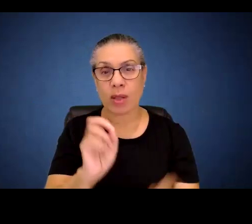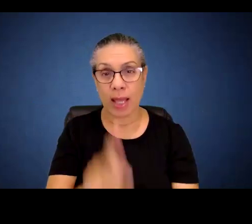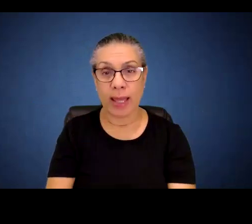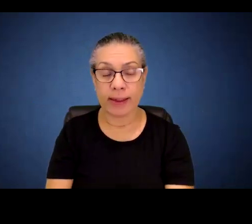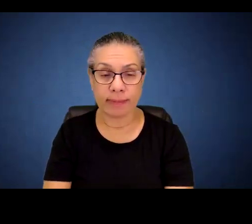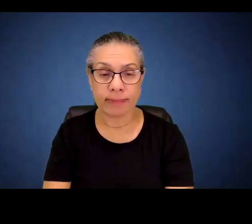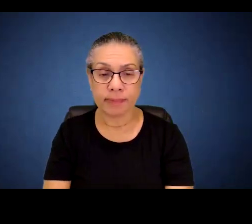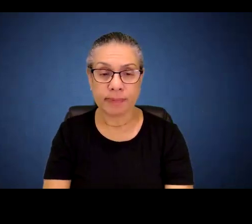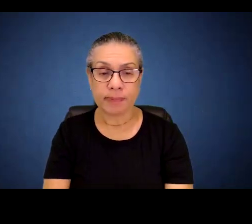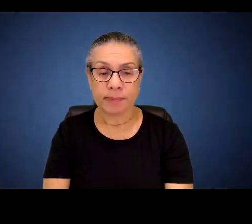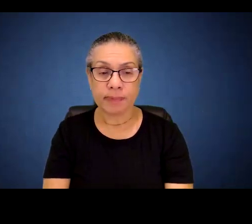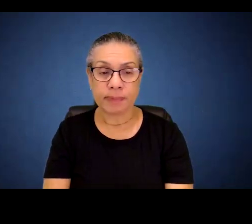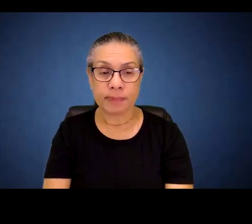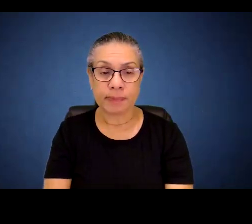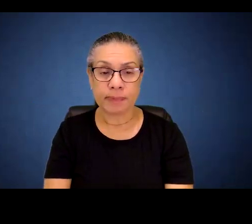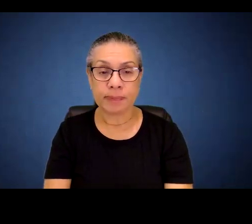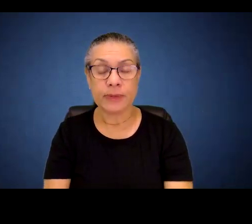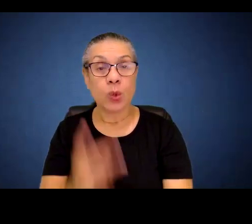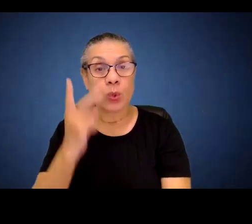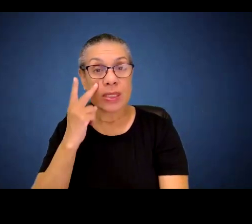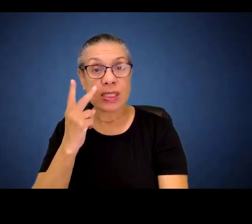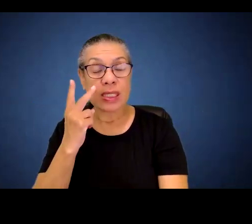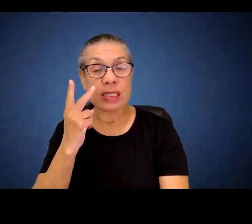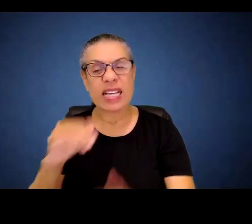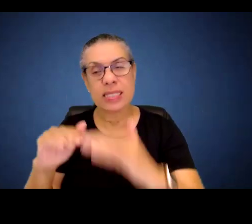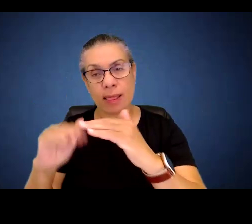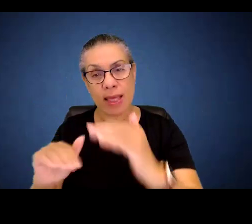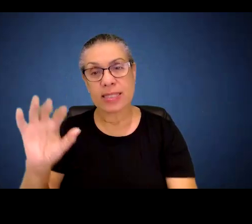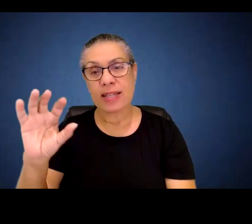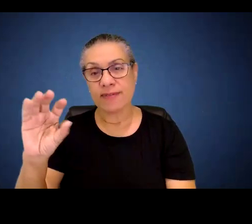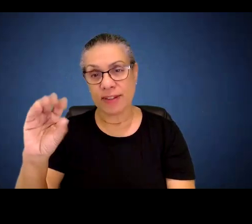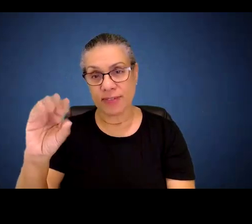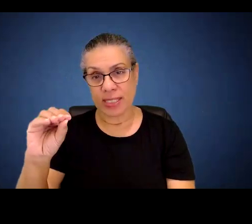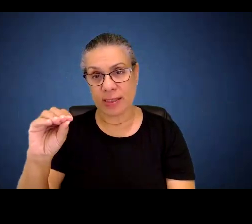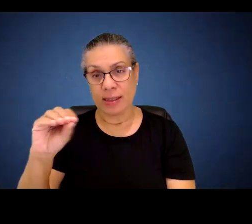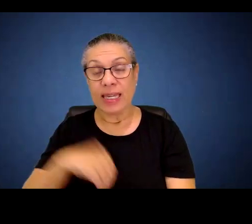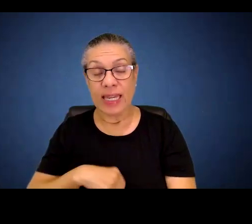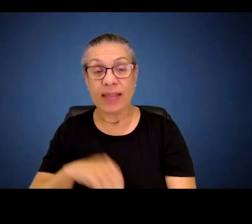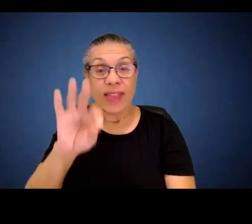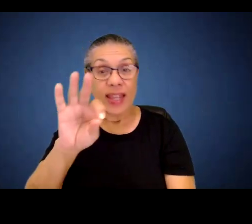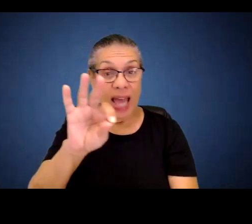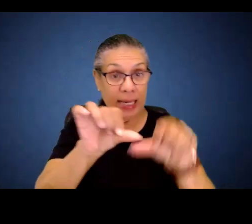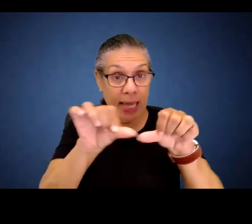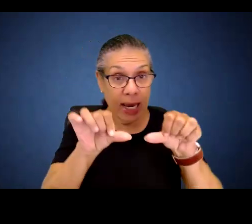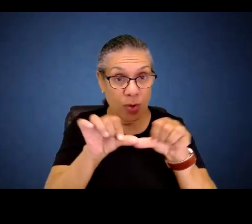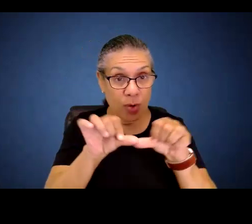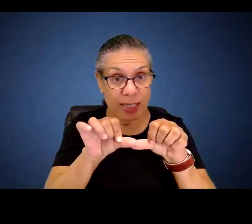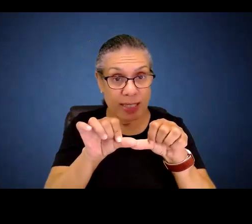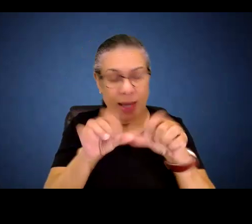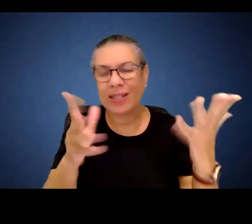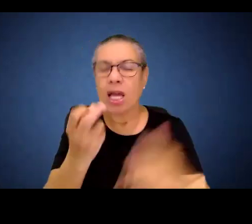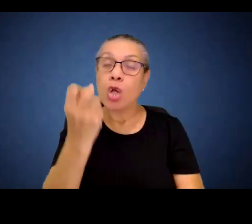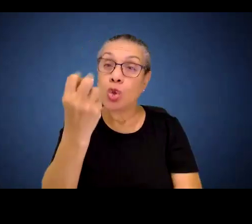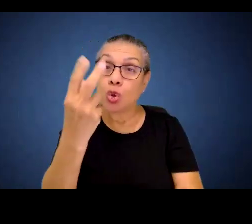listed. We can also see that growth is below 50 in 9 of the 12 areas. We cannot